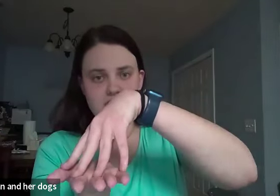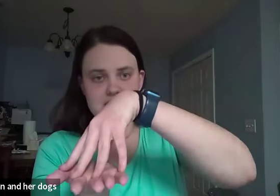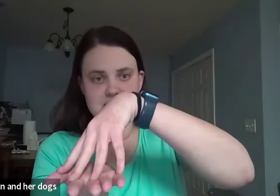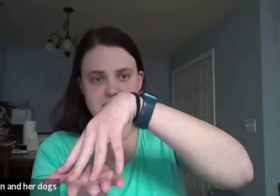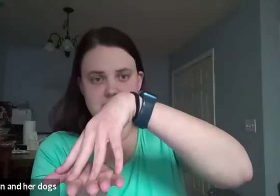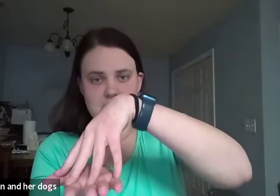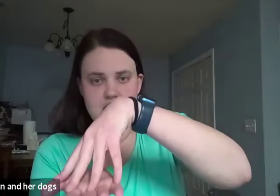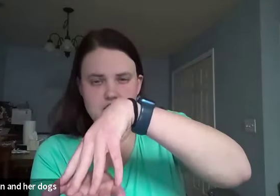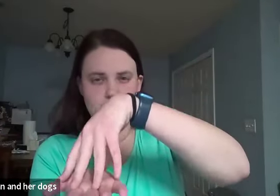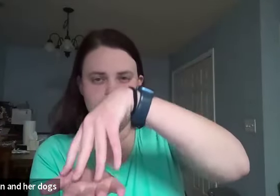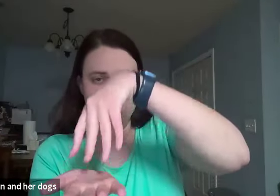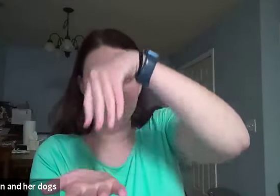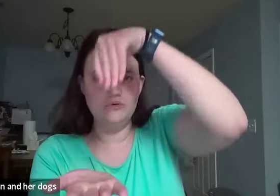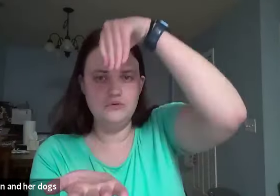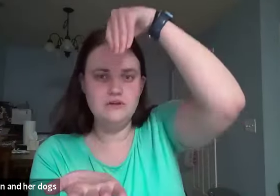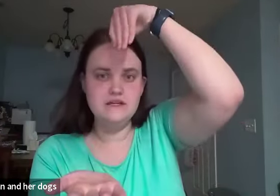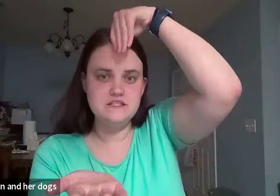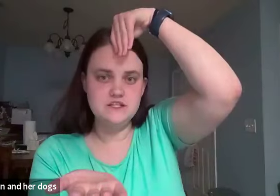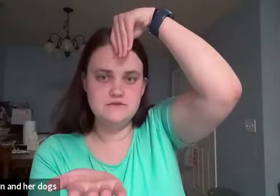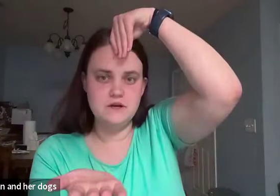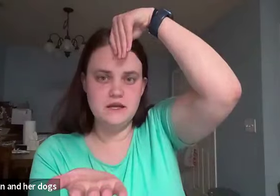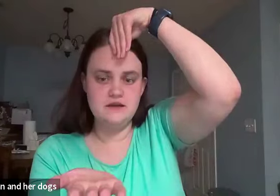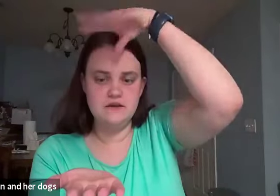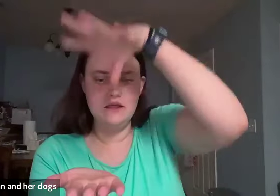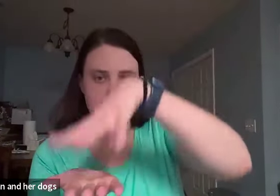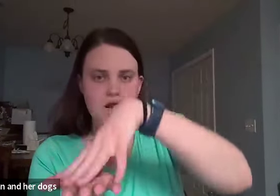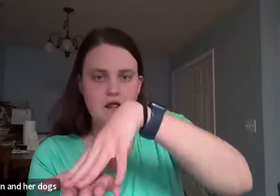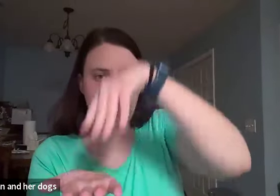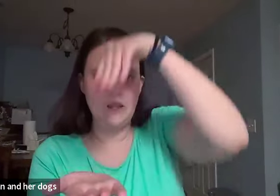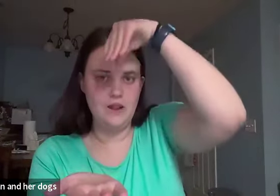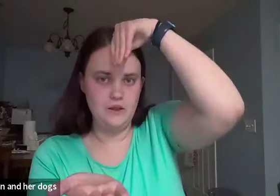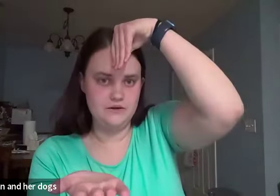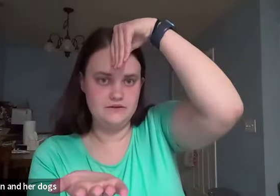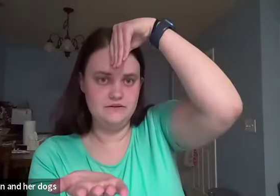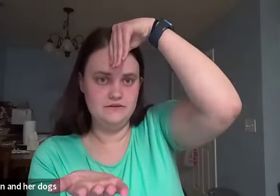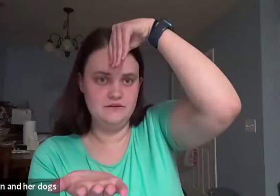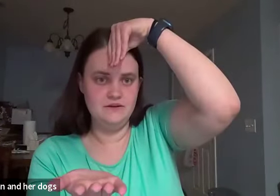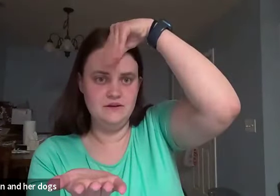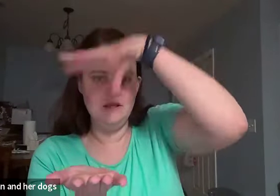like this. And you're going to pull it to your forehead. Learn.